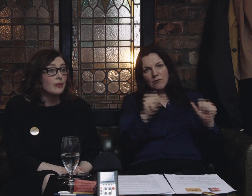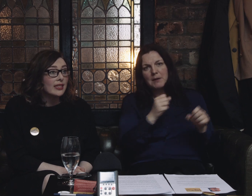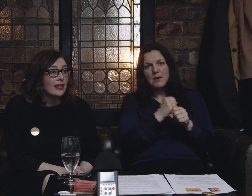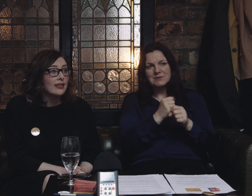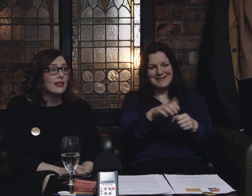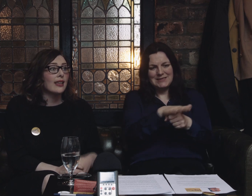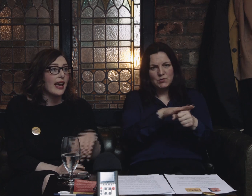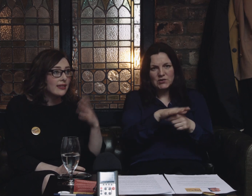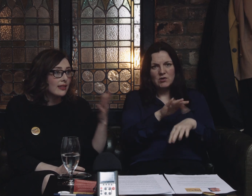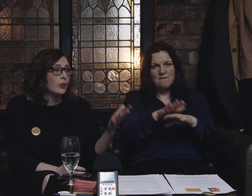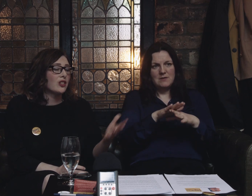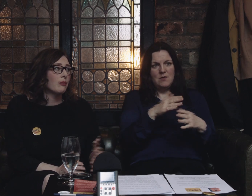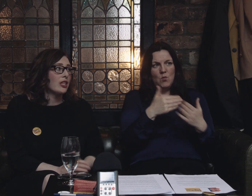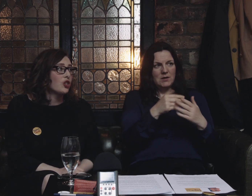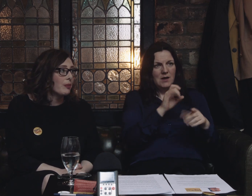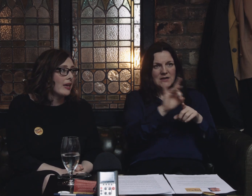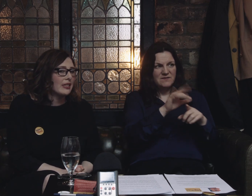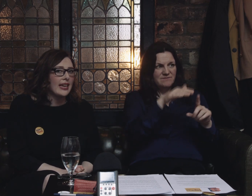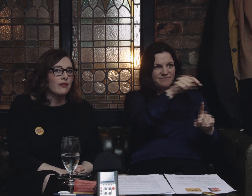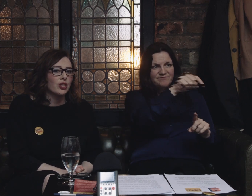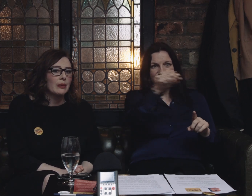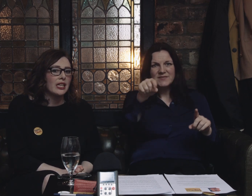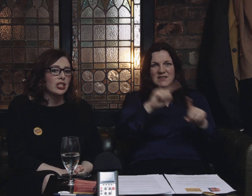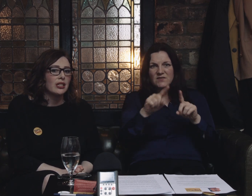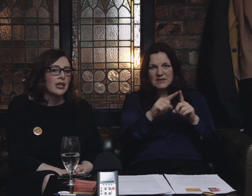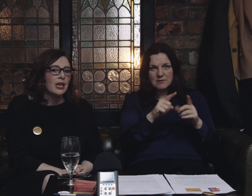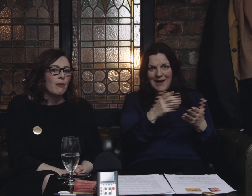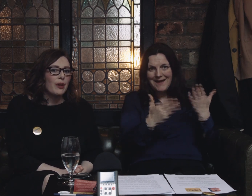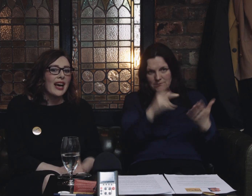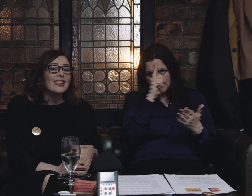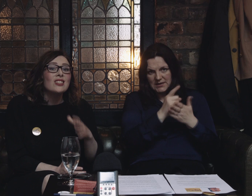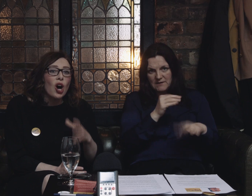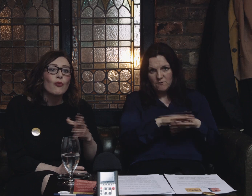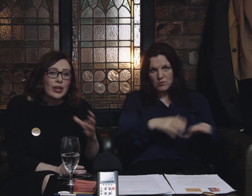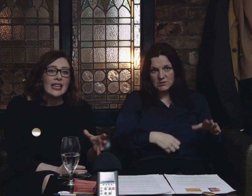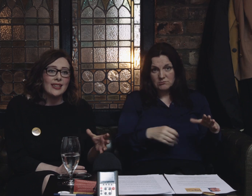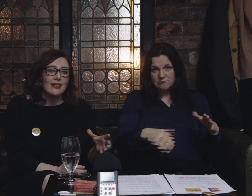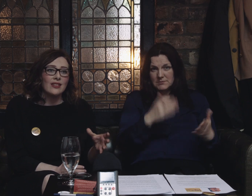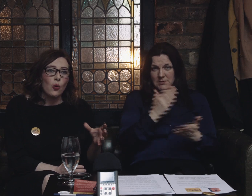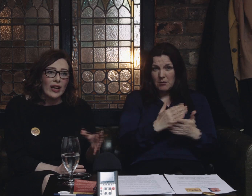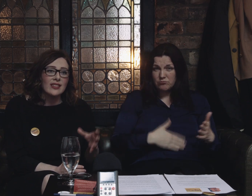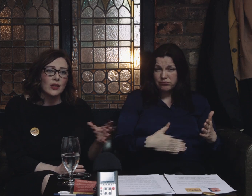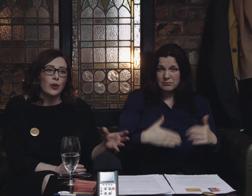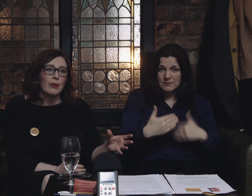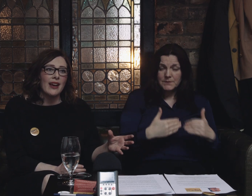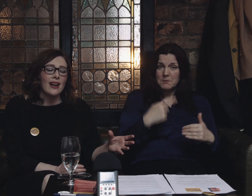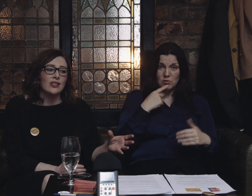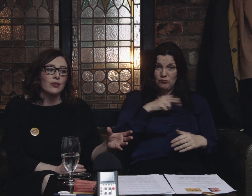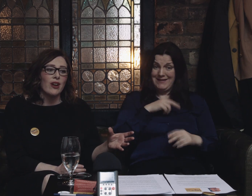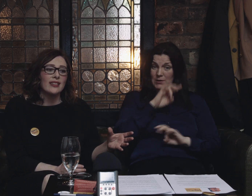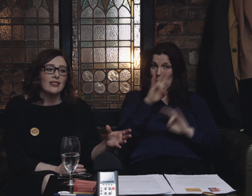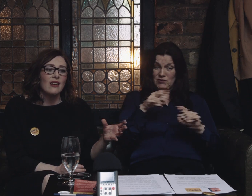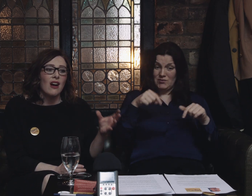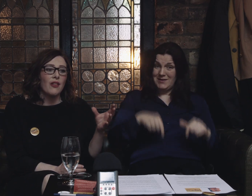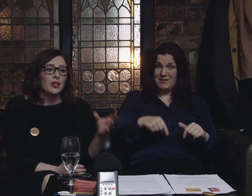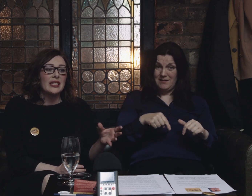about the circumstances and the cases in which somebody should be able to have a termination. But that is not really the question that we're being asked